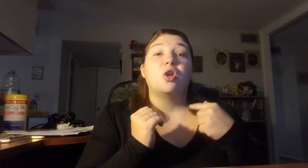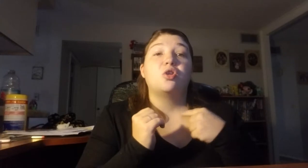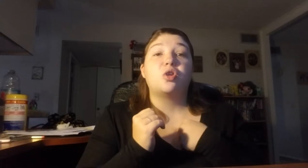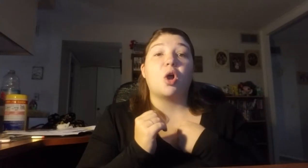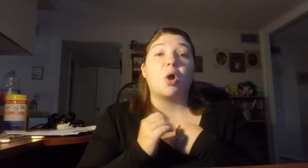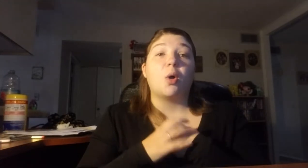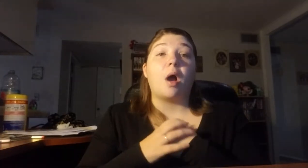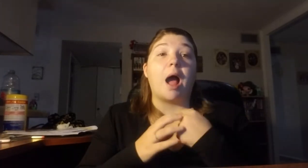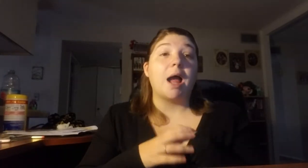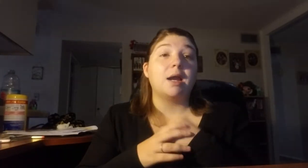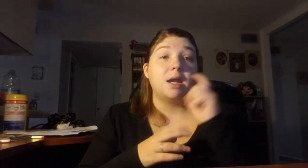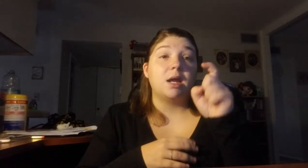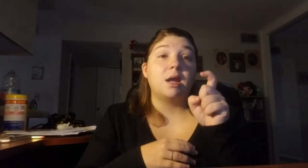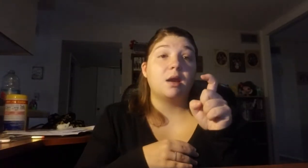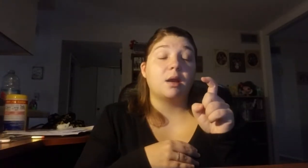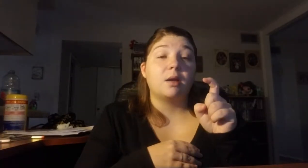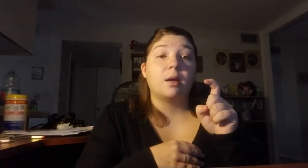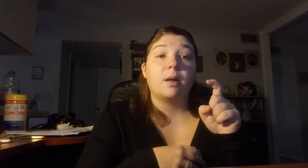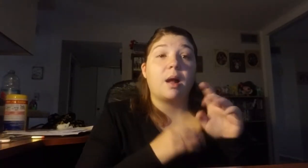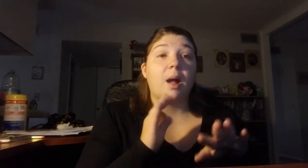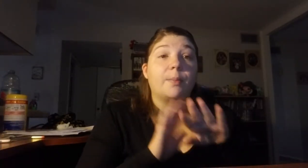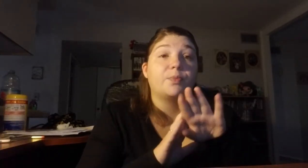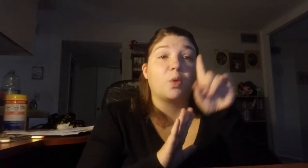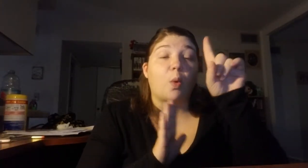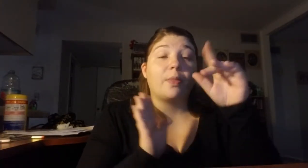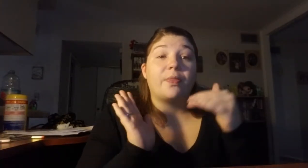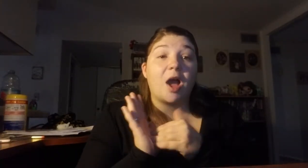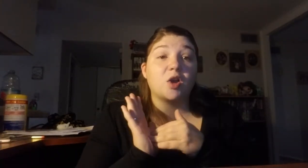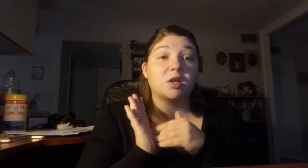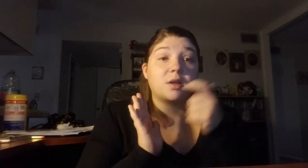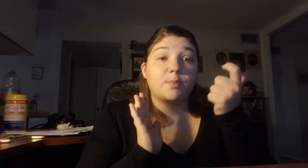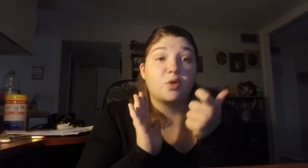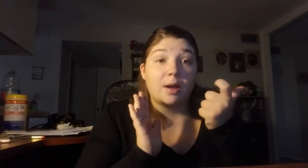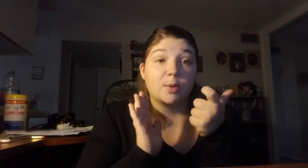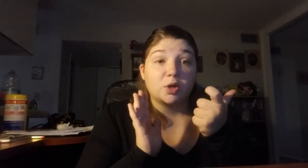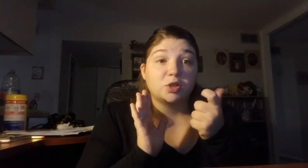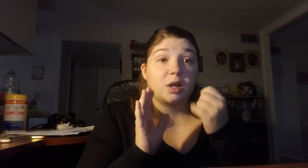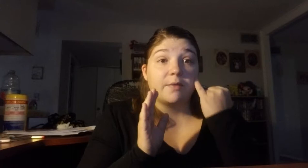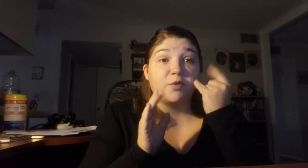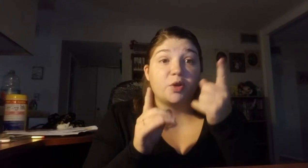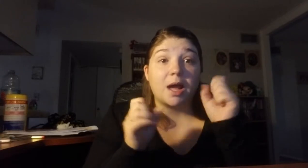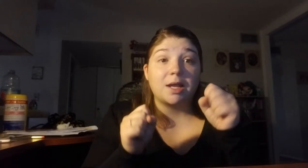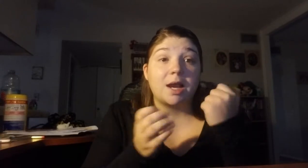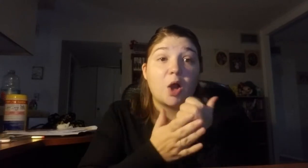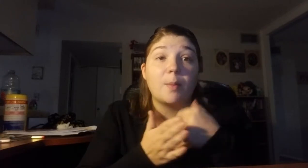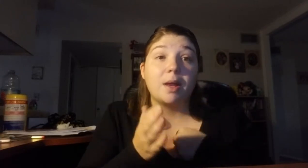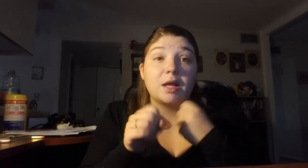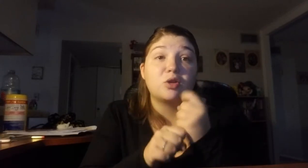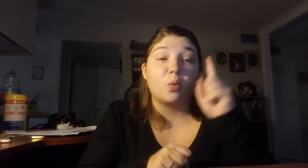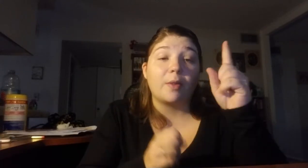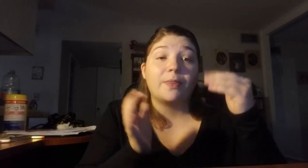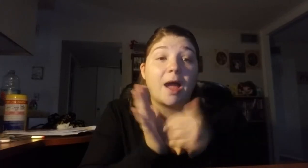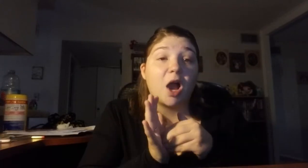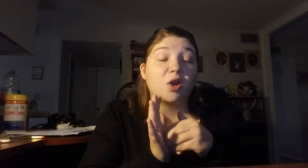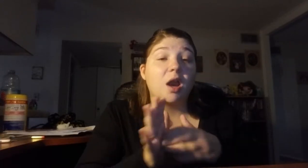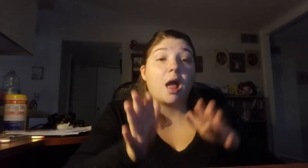So I need up to 1,000 subscribers. If you guys can help me get to 1,000, I'll